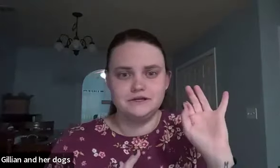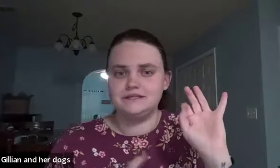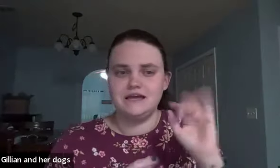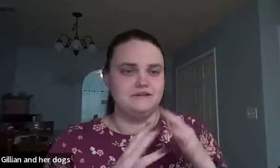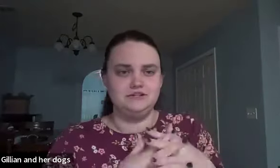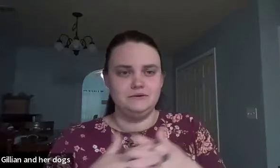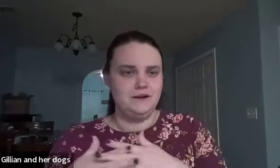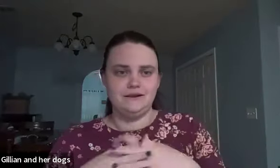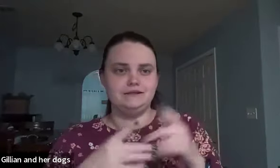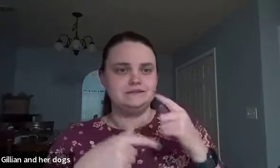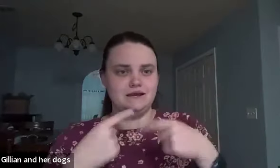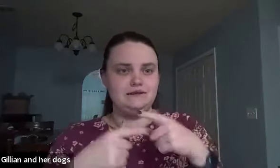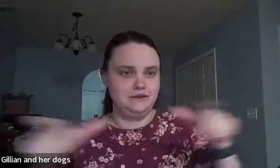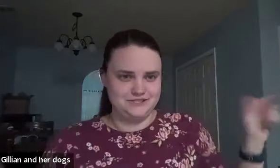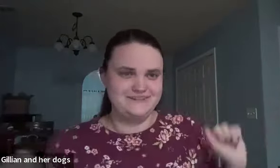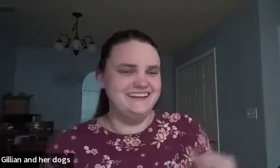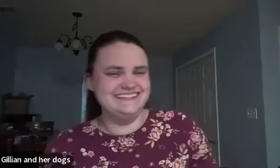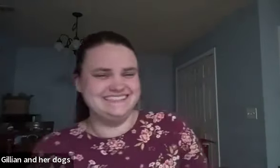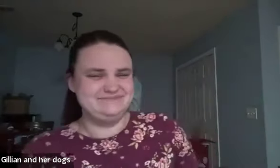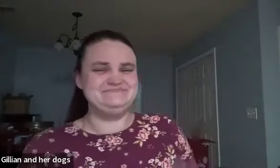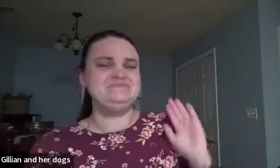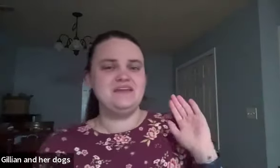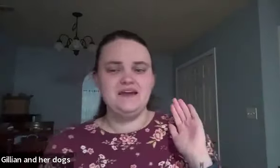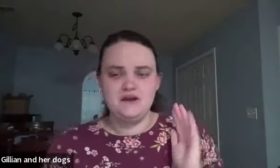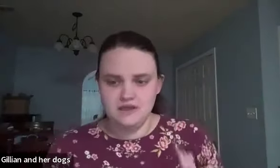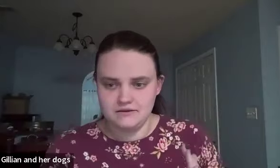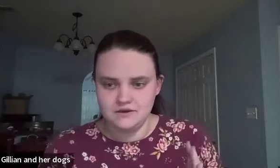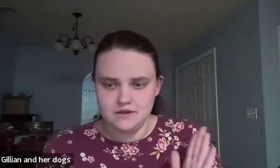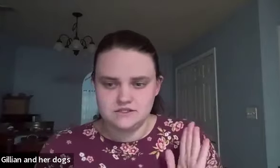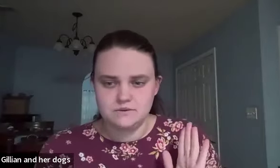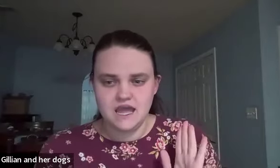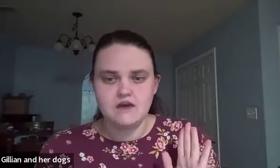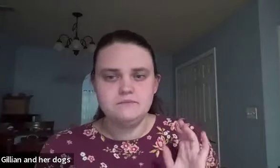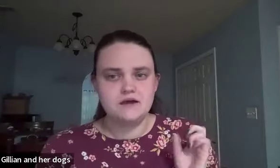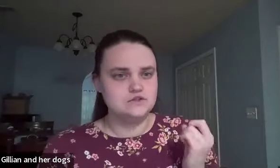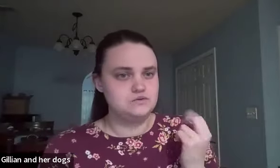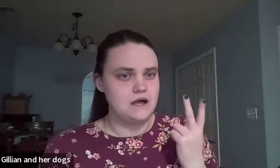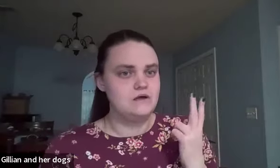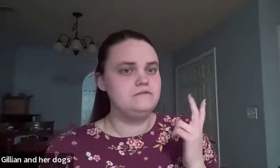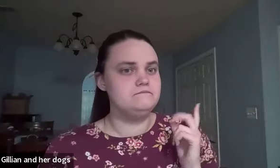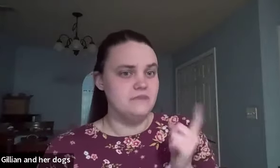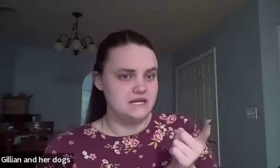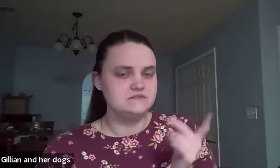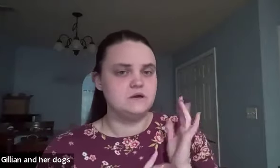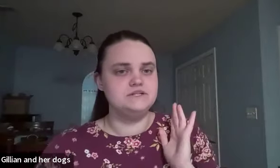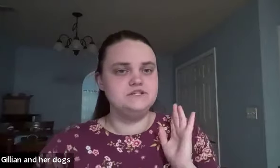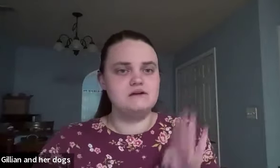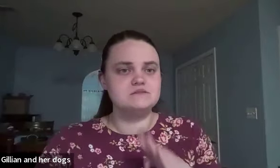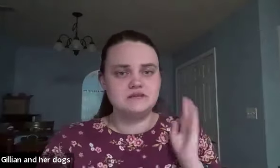great as having to do American Sign Language. Okay, so we have about 12 minutes. What I'm going to do now is I'm going to leave